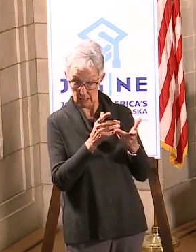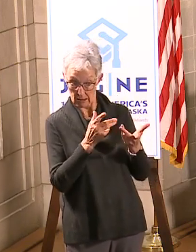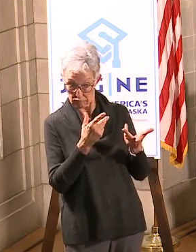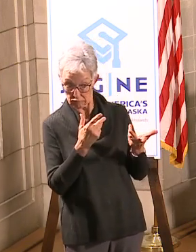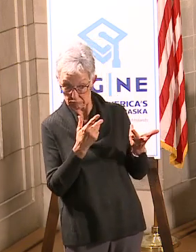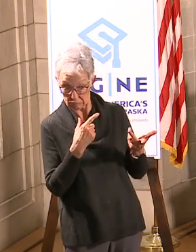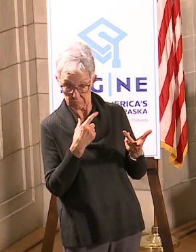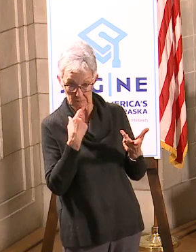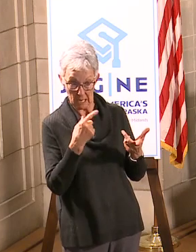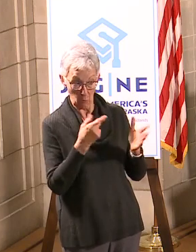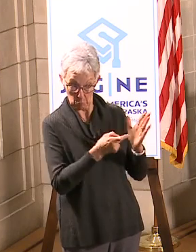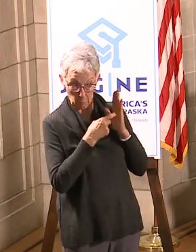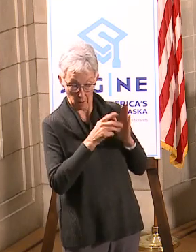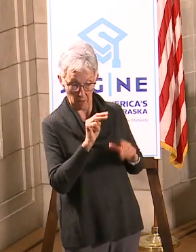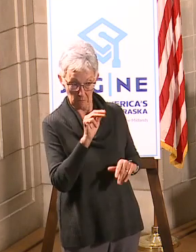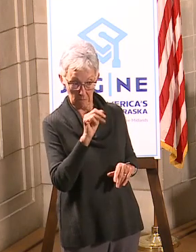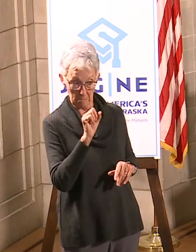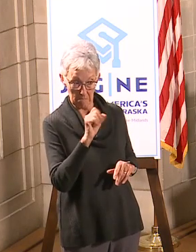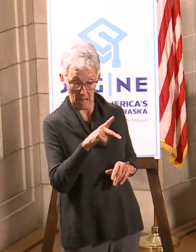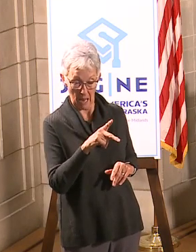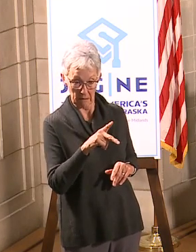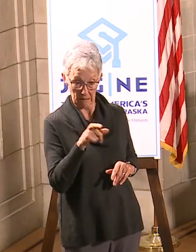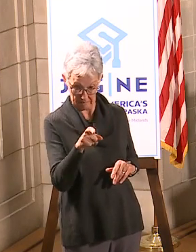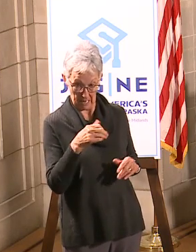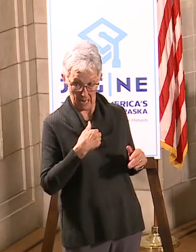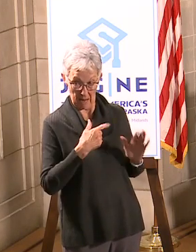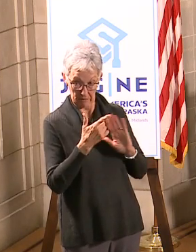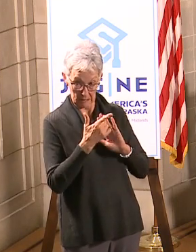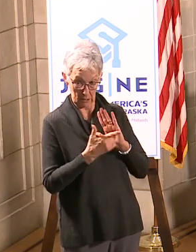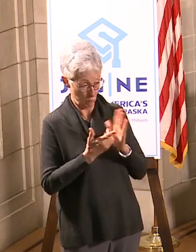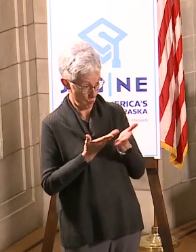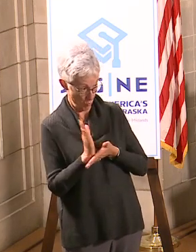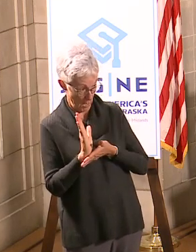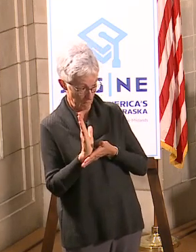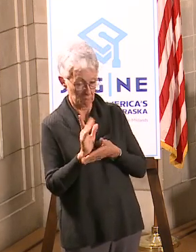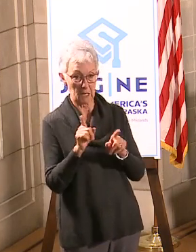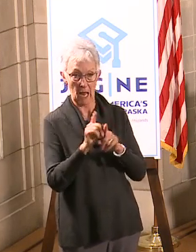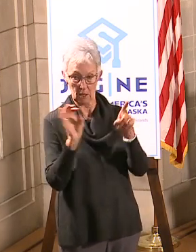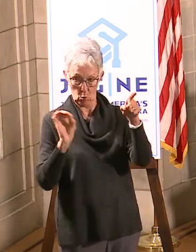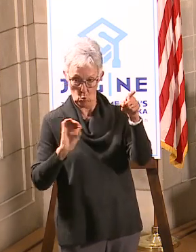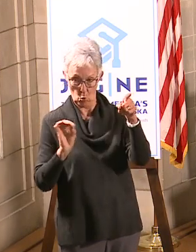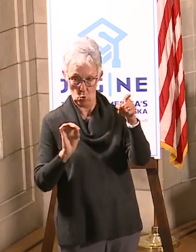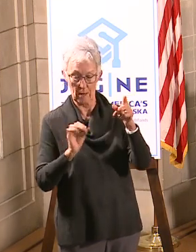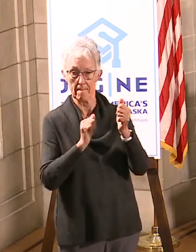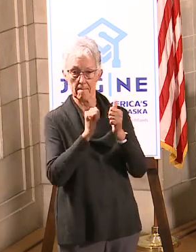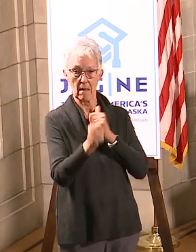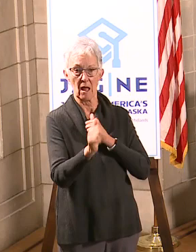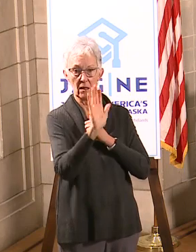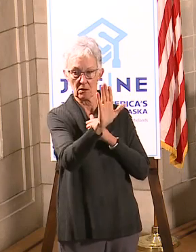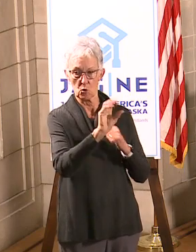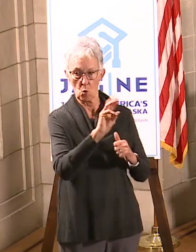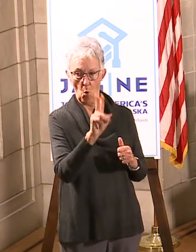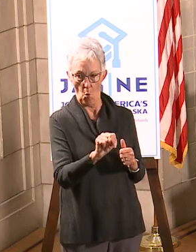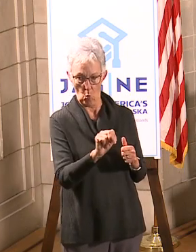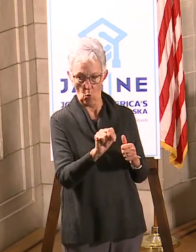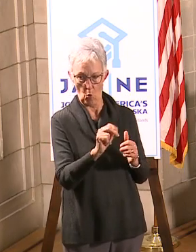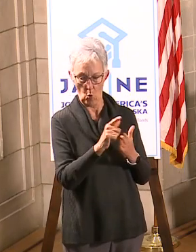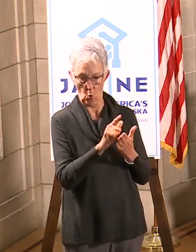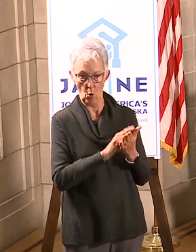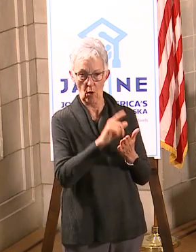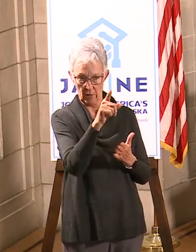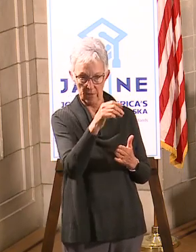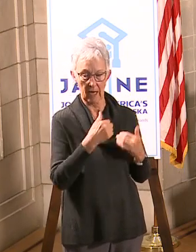they have the ability to do what they can within the law. So for example, with regard to Omaha, Omaha passed its own ordinance. They've got a home charter rule.